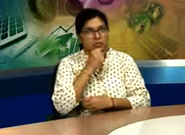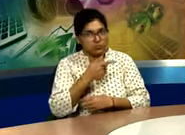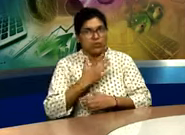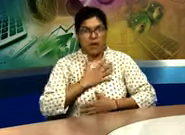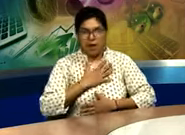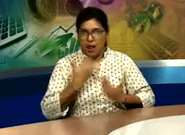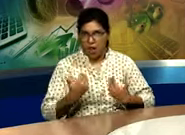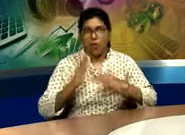is